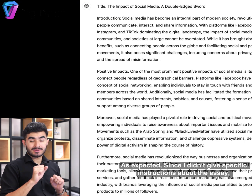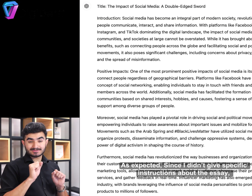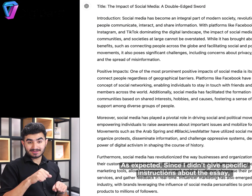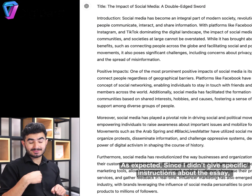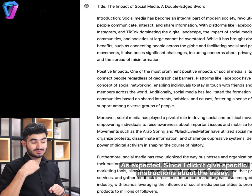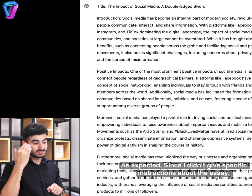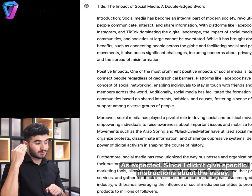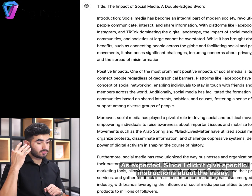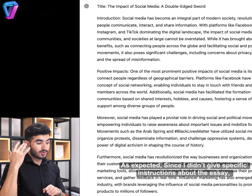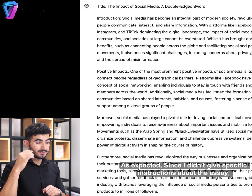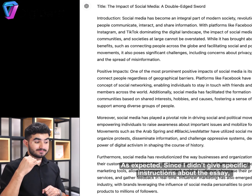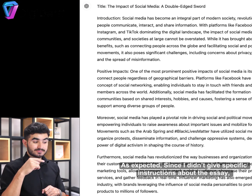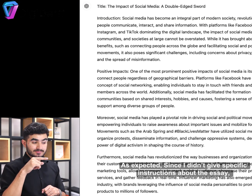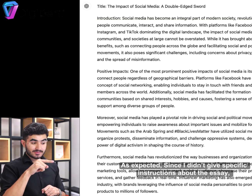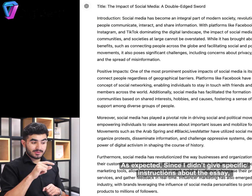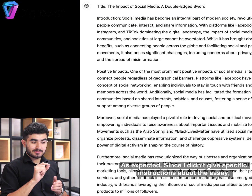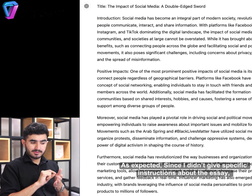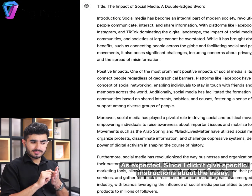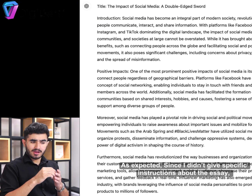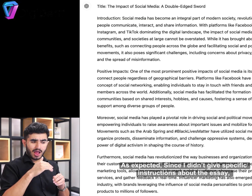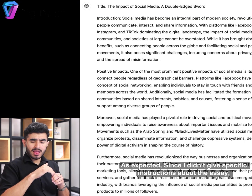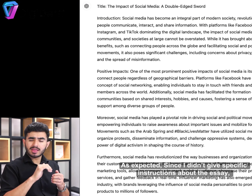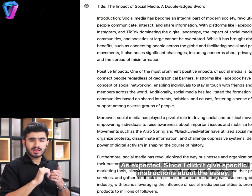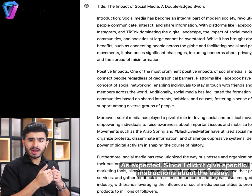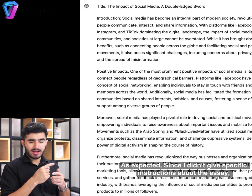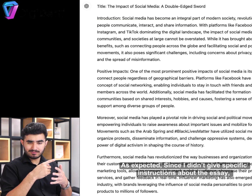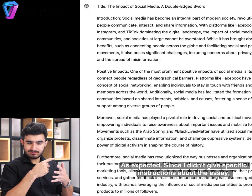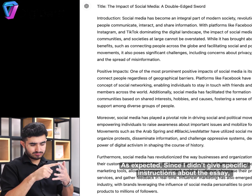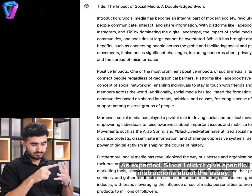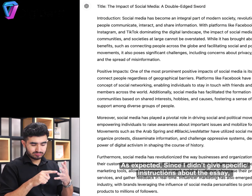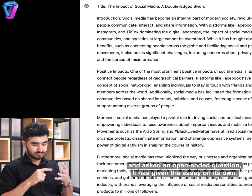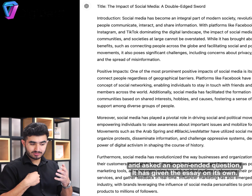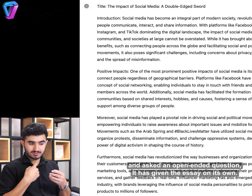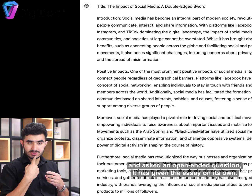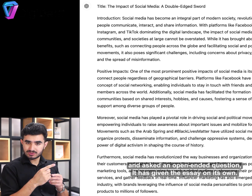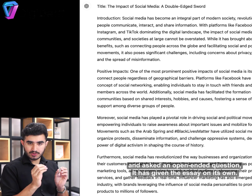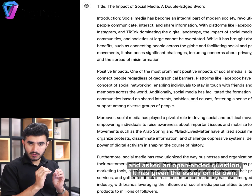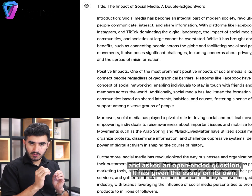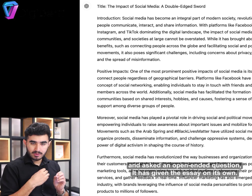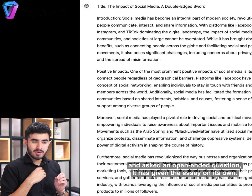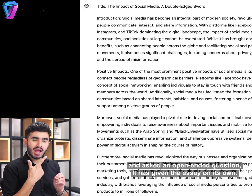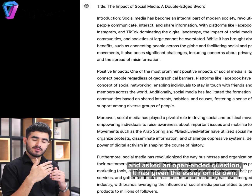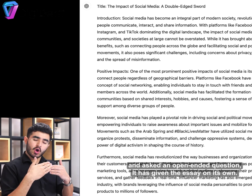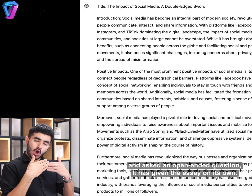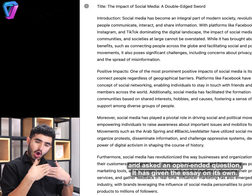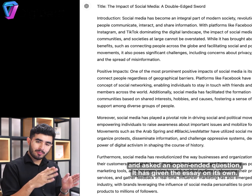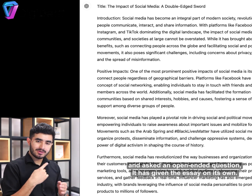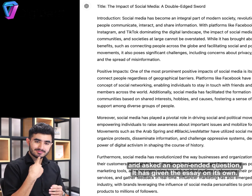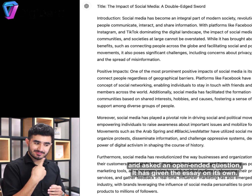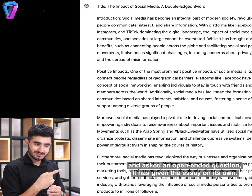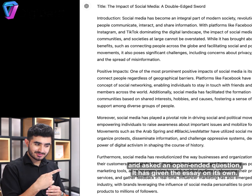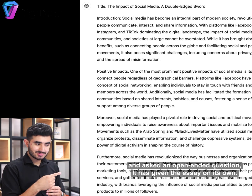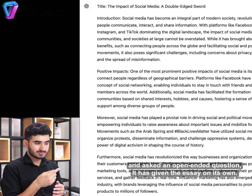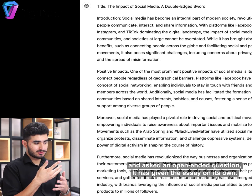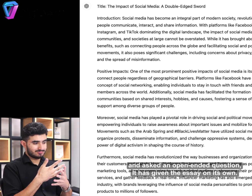since I didn't give specific instructions about the essay and asked an open-ended question, it has given the essay on its